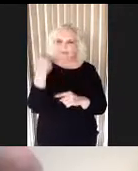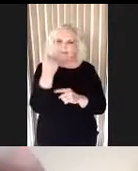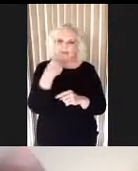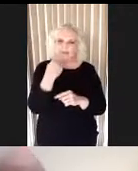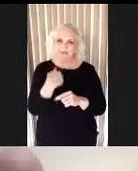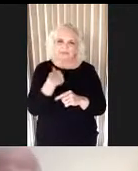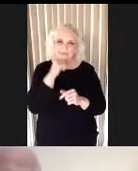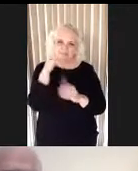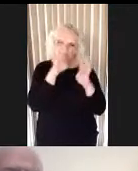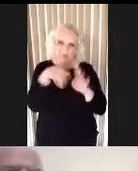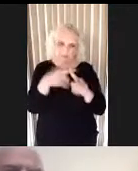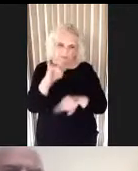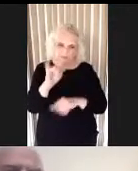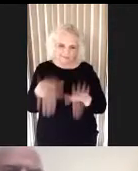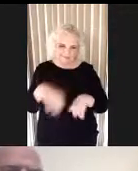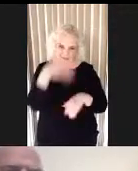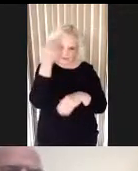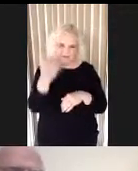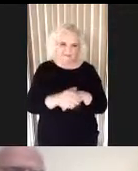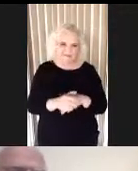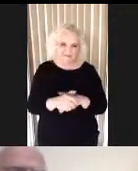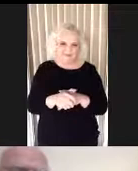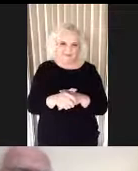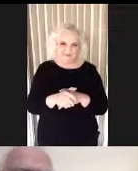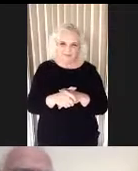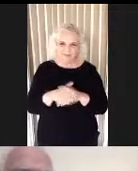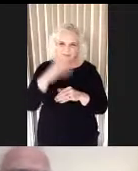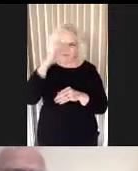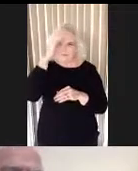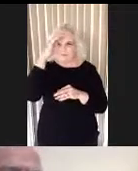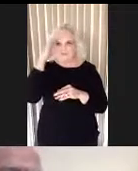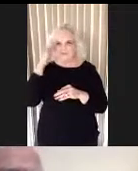Ginny, right? This is his mom. Oh.